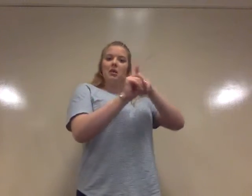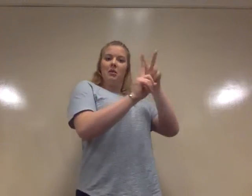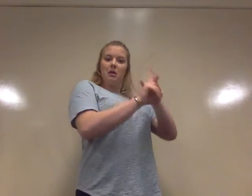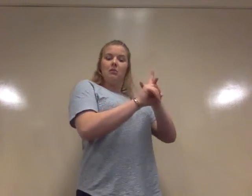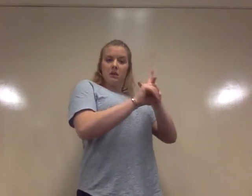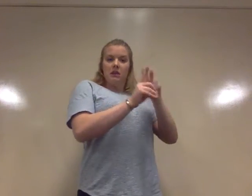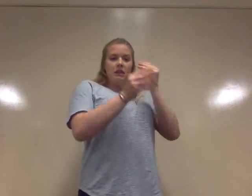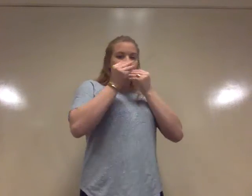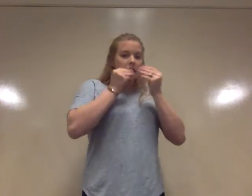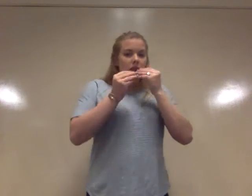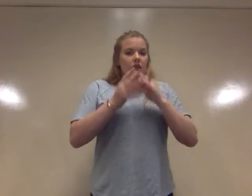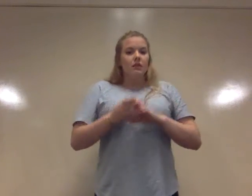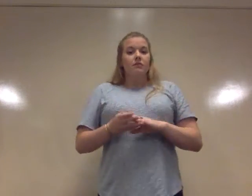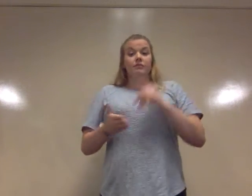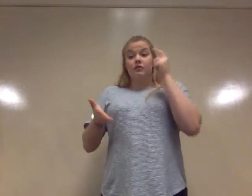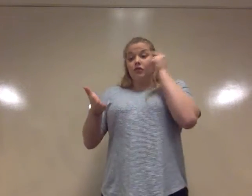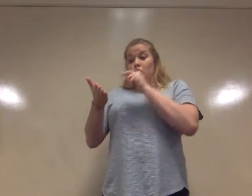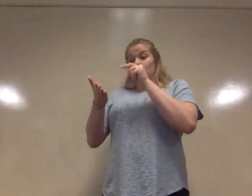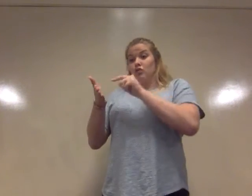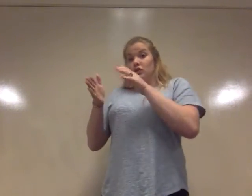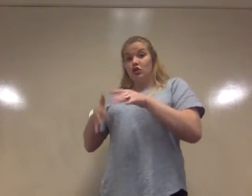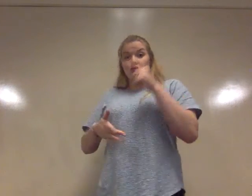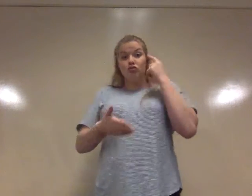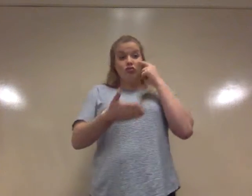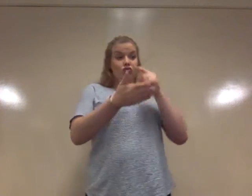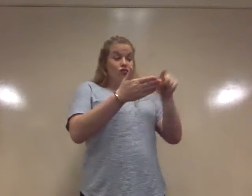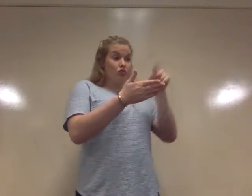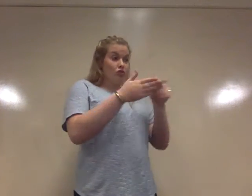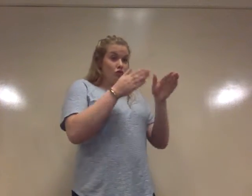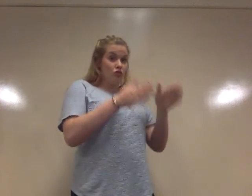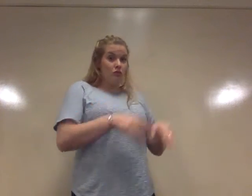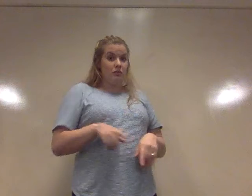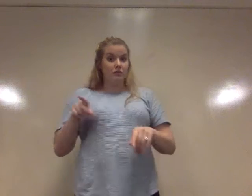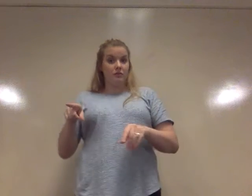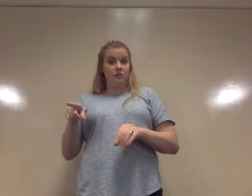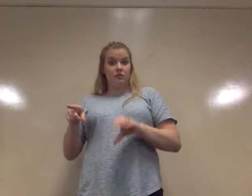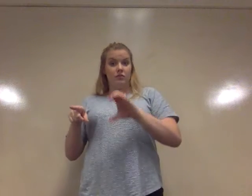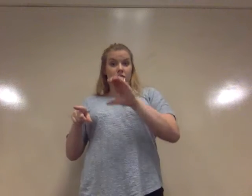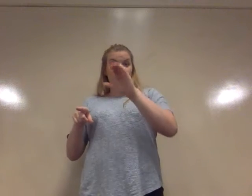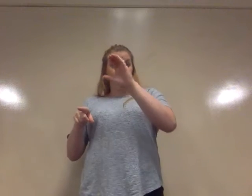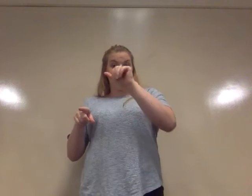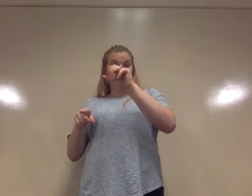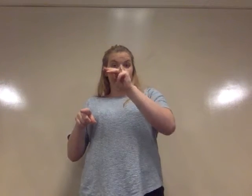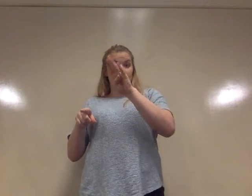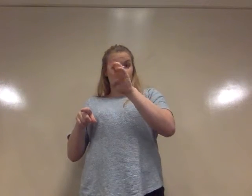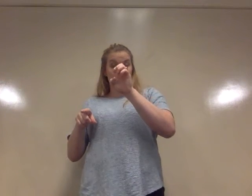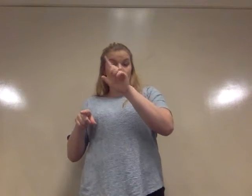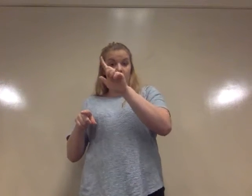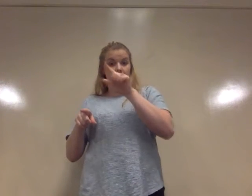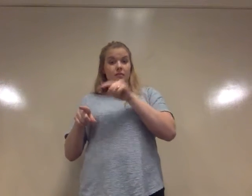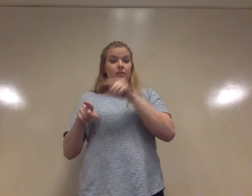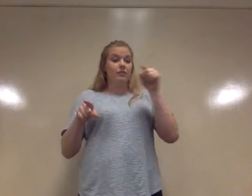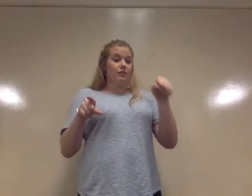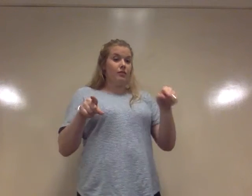2 researchers who've made groundbreaking contributions to this effort are Dr. Colin Campbell and Dr. Caldwell Esselstyn.